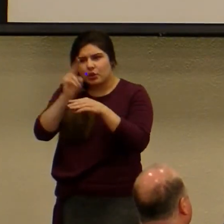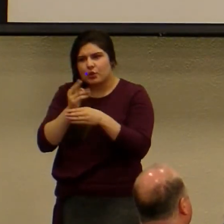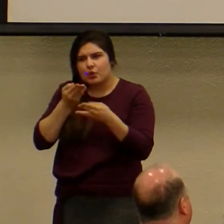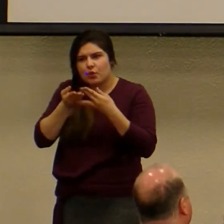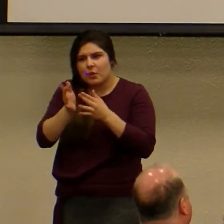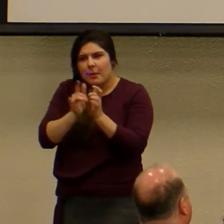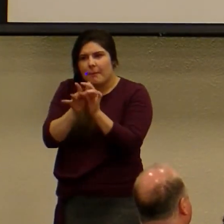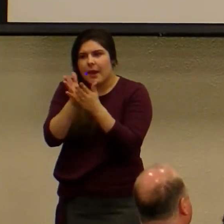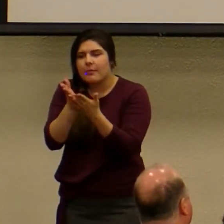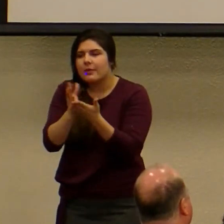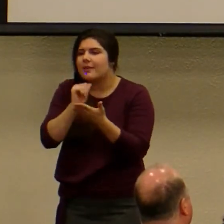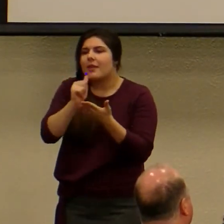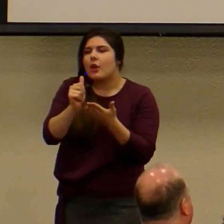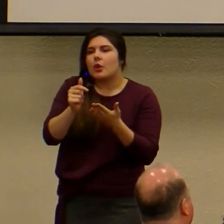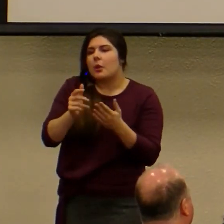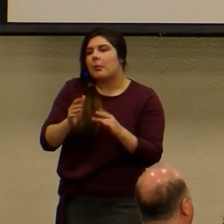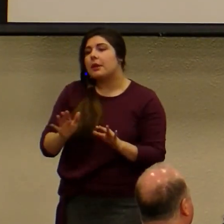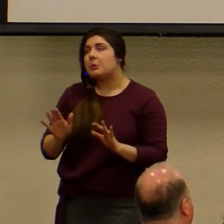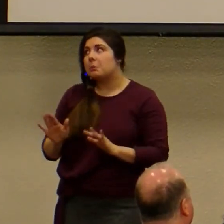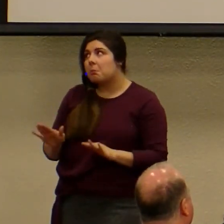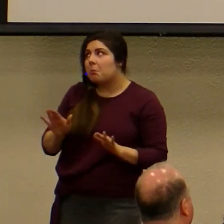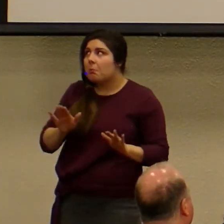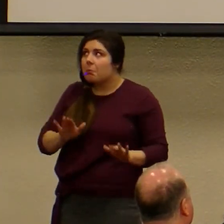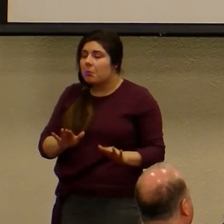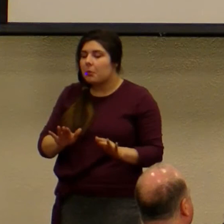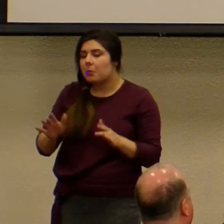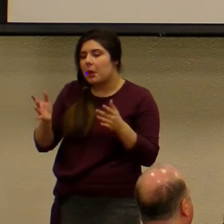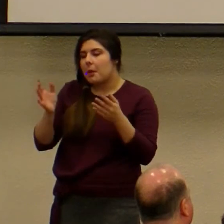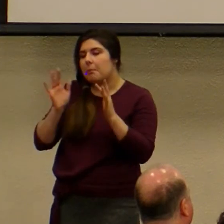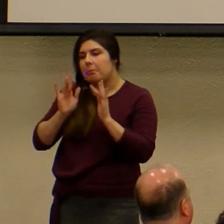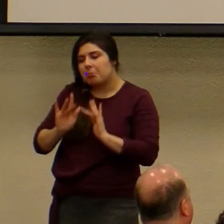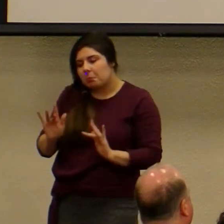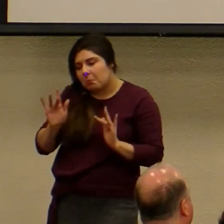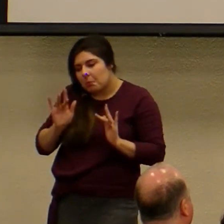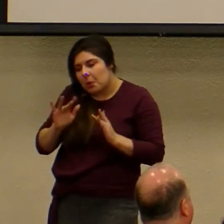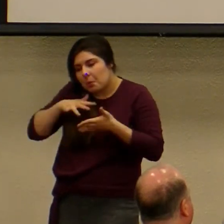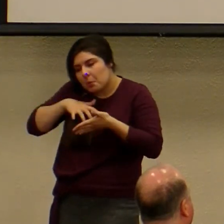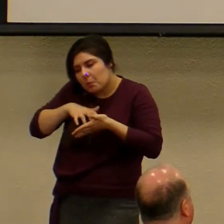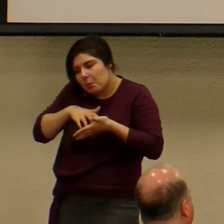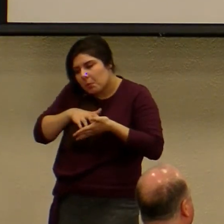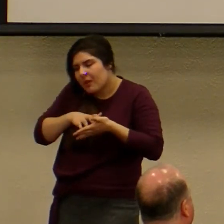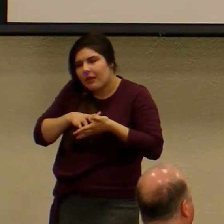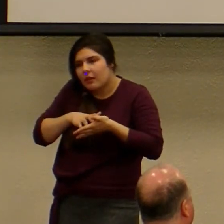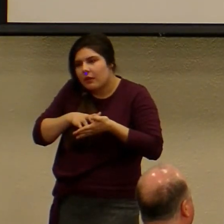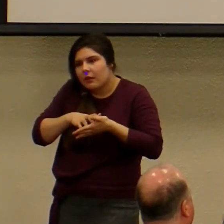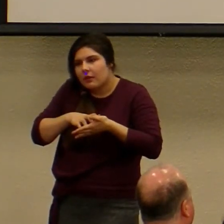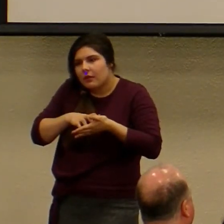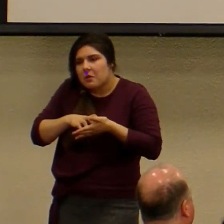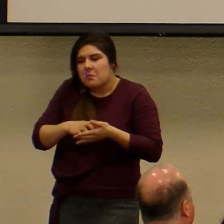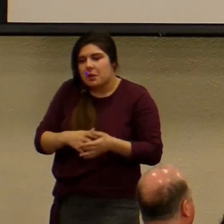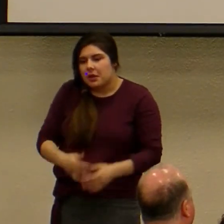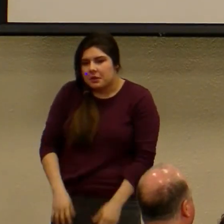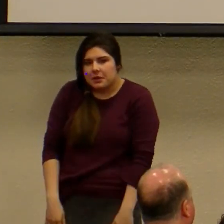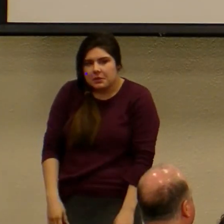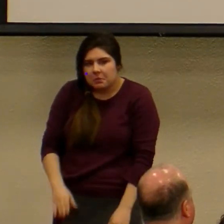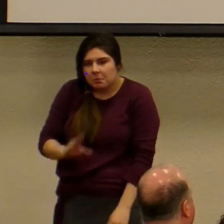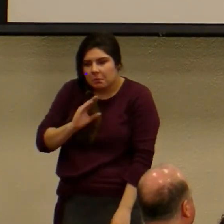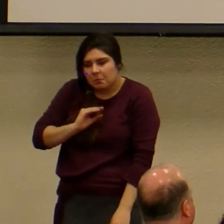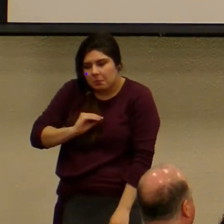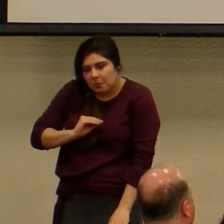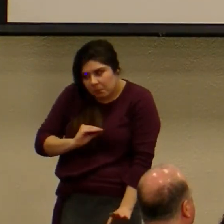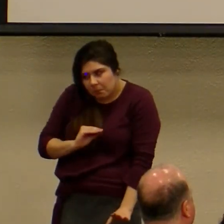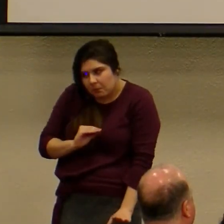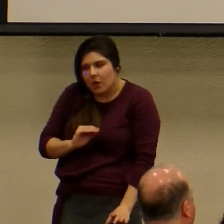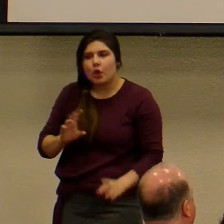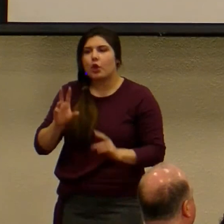you being docile and you being pitiful and you being weak and you being this lowly individual.